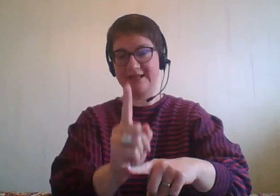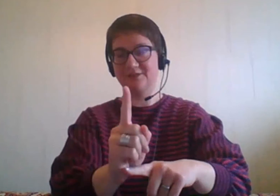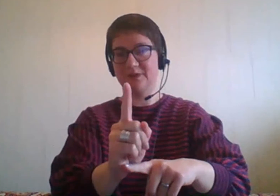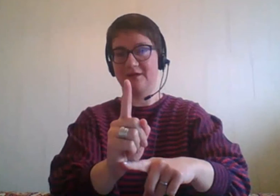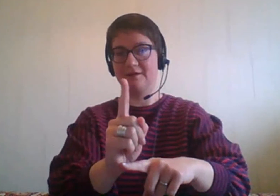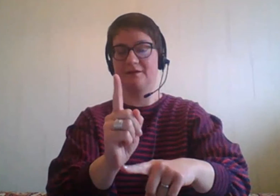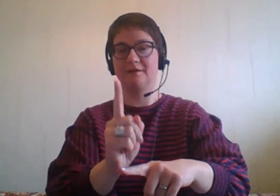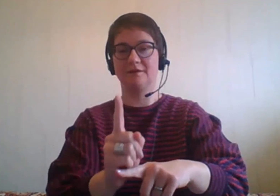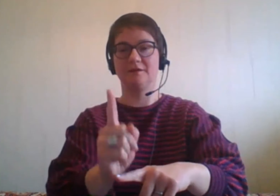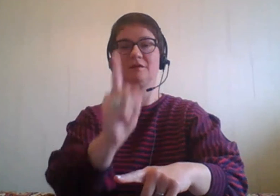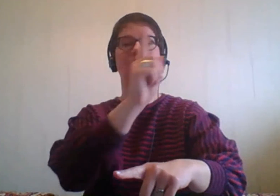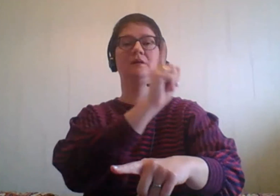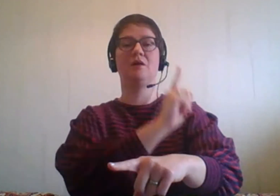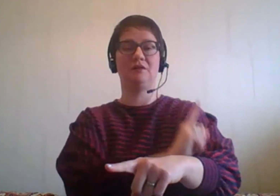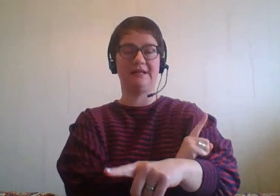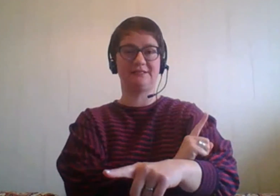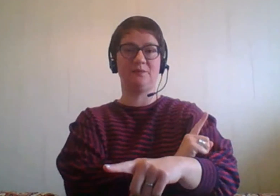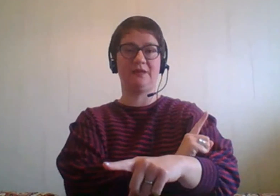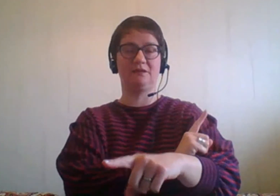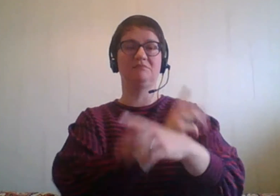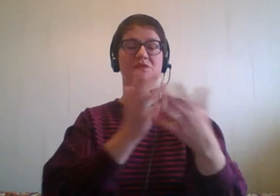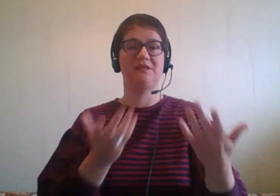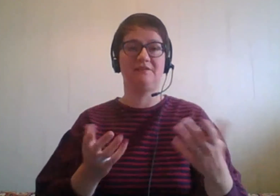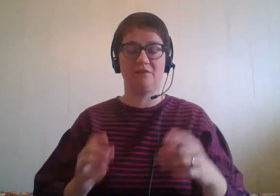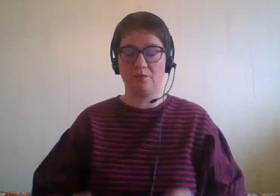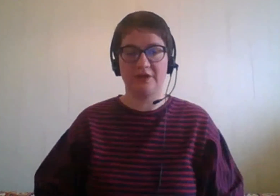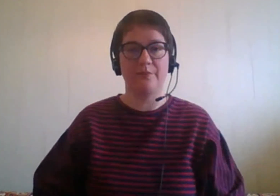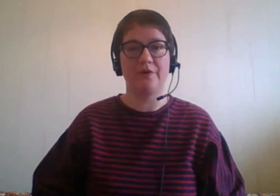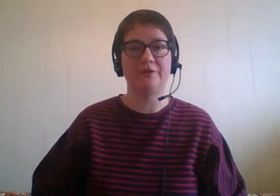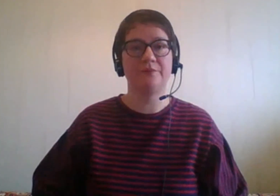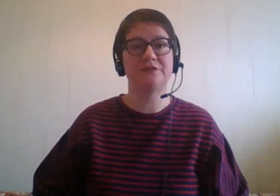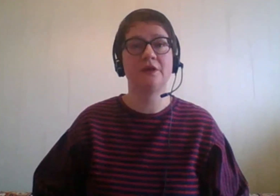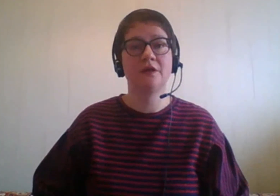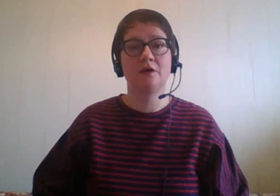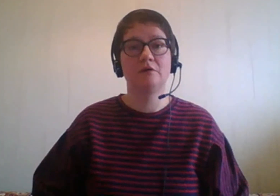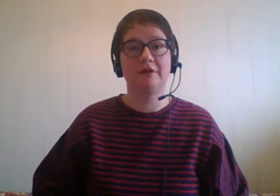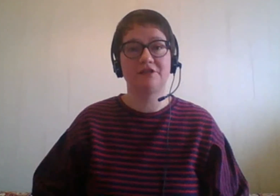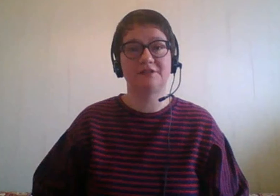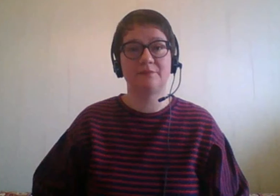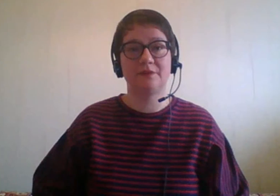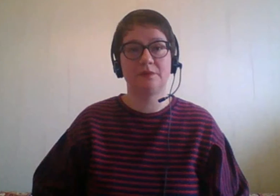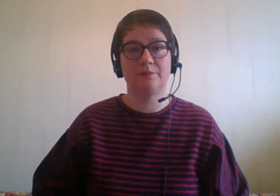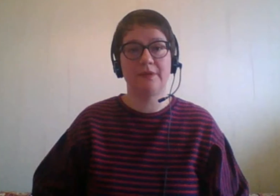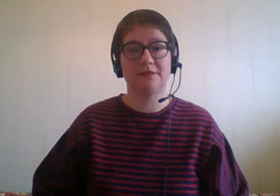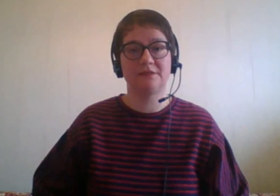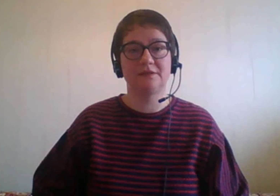next week, or last week. So say if you're booking appointments or arranging something with your patient.